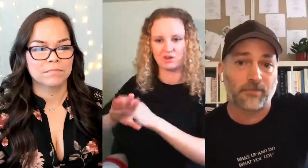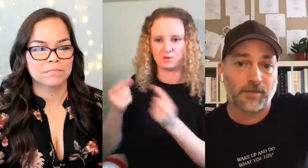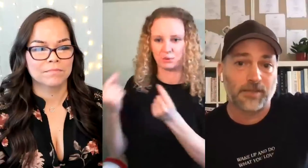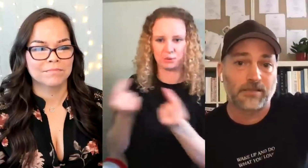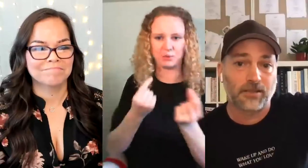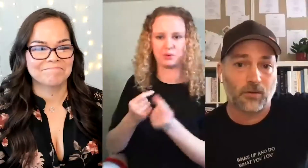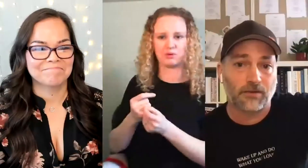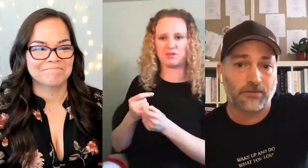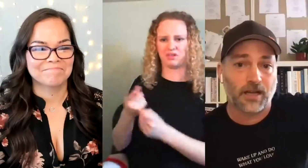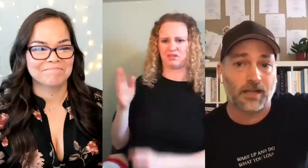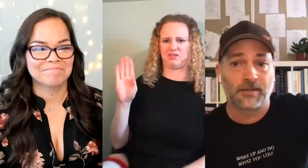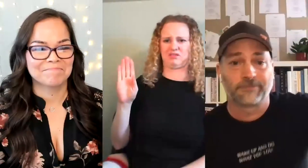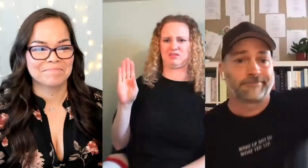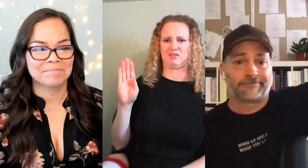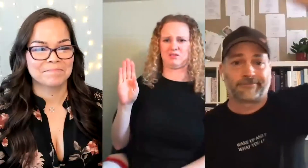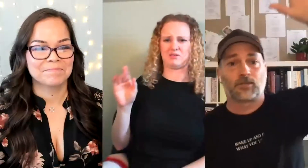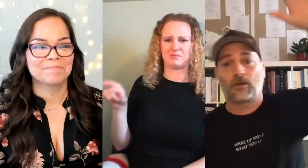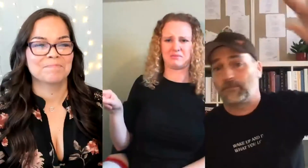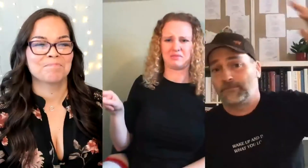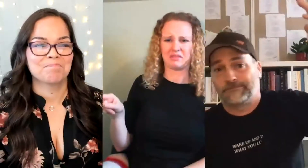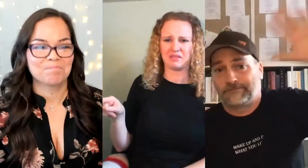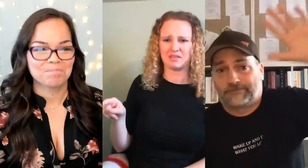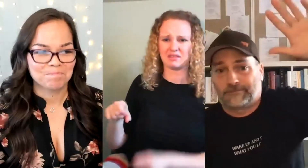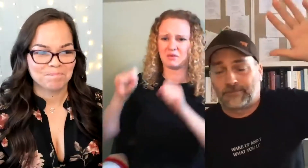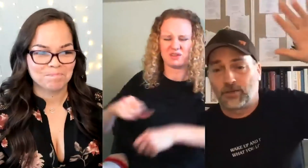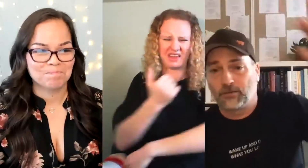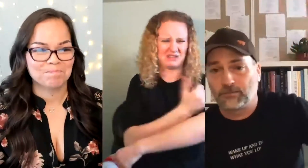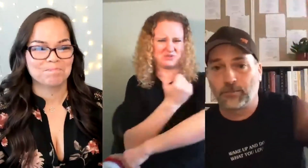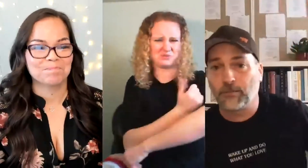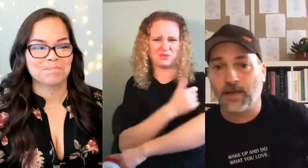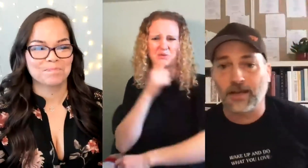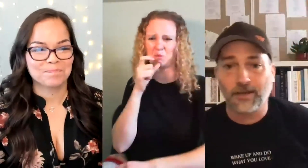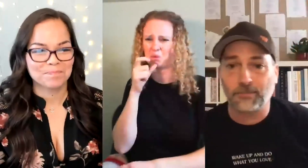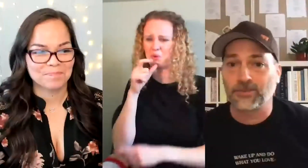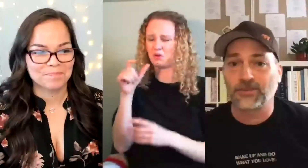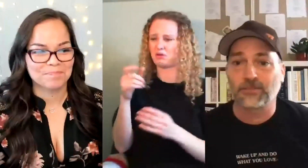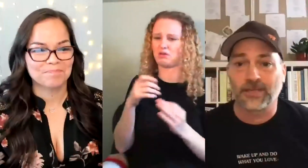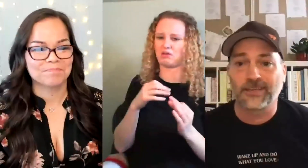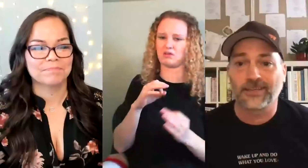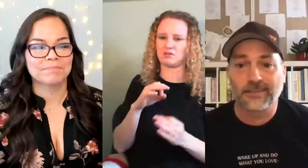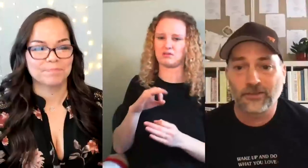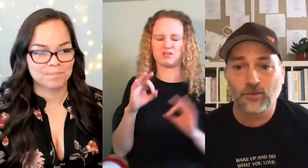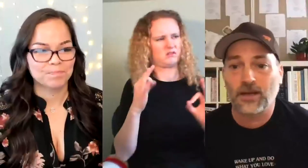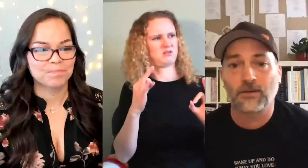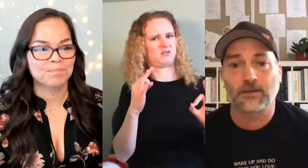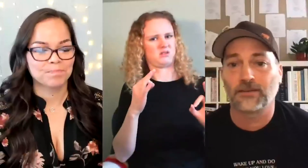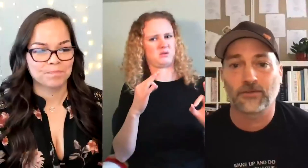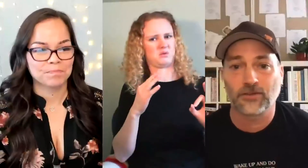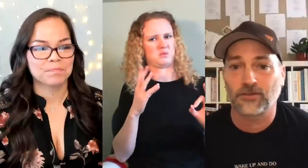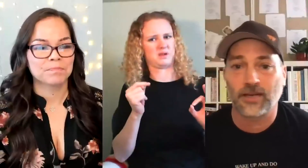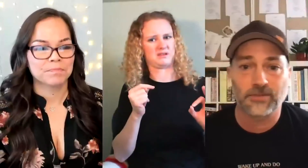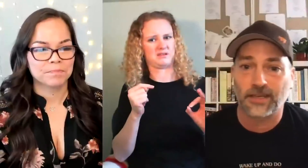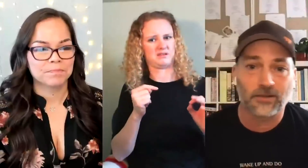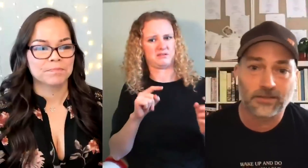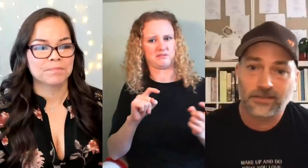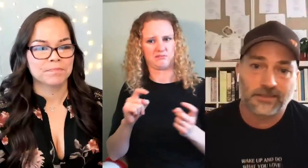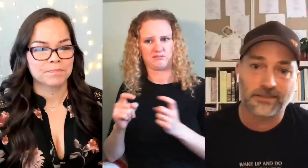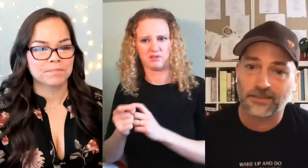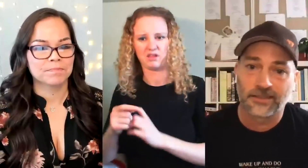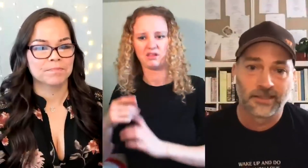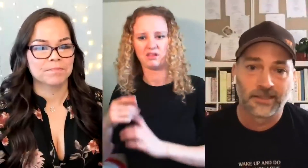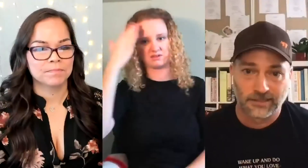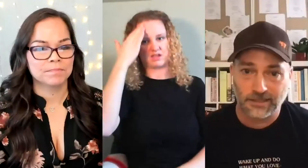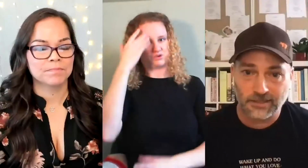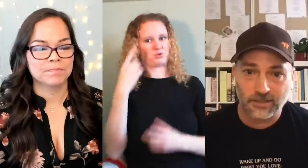we have to make pizza dough on the fly." So I put my hand up and jumped in and knew how to convert grams to ounces.